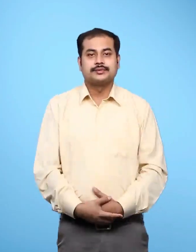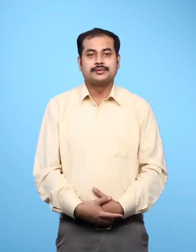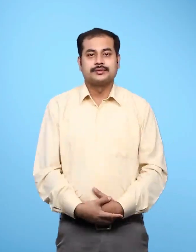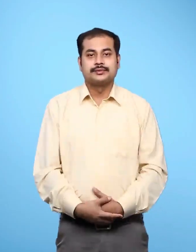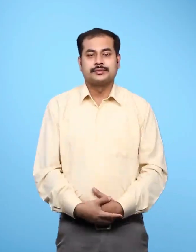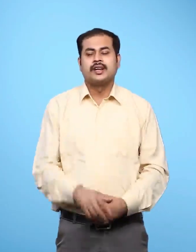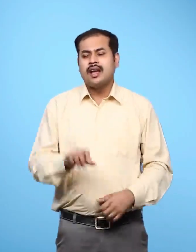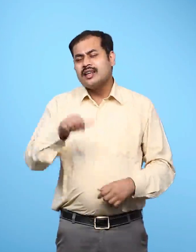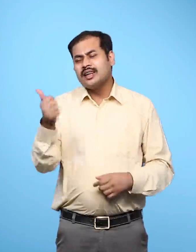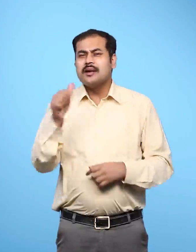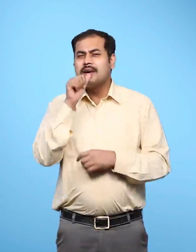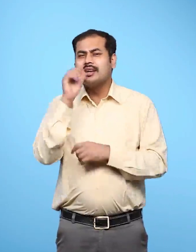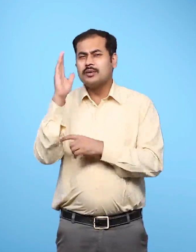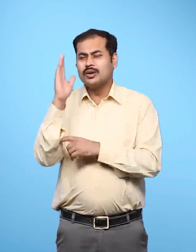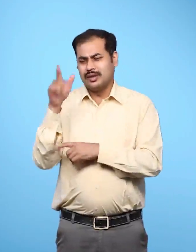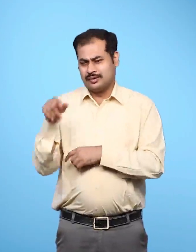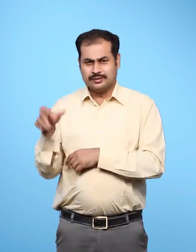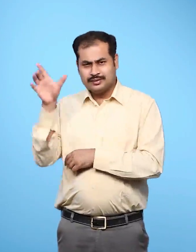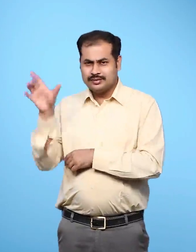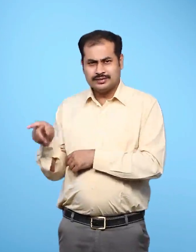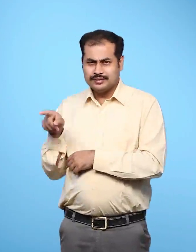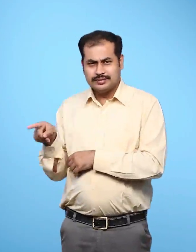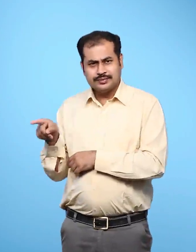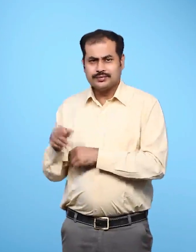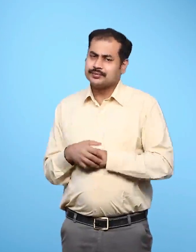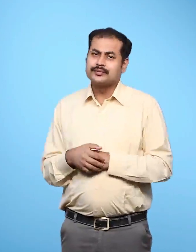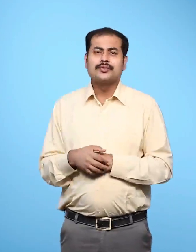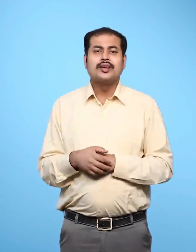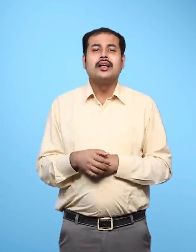Now fill a different bottle with the same cup.